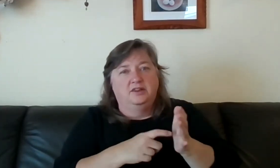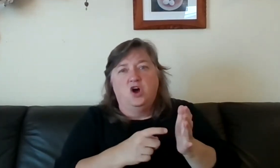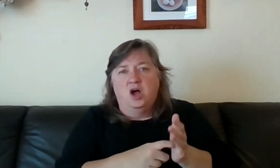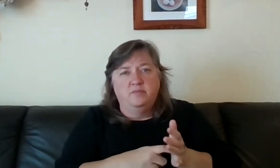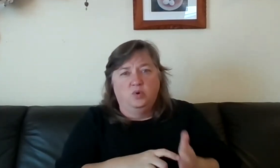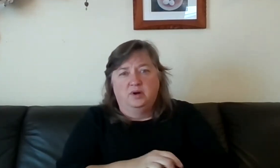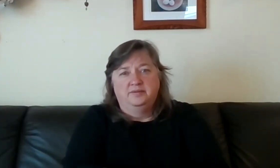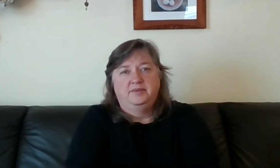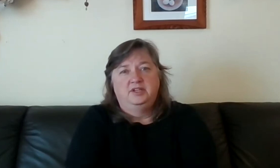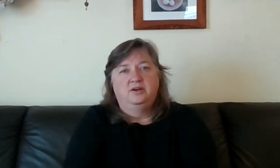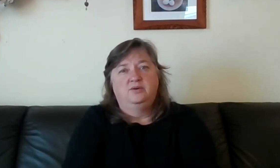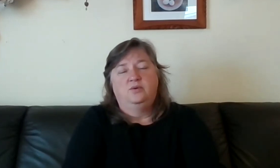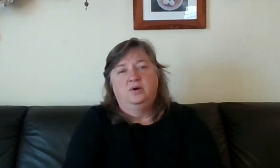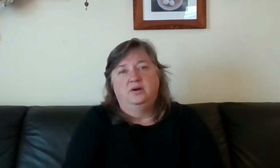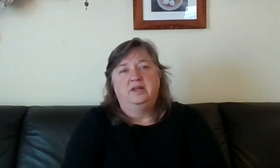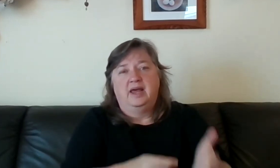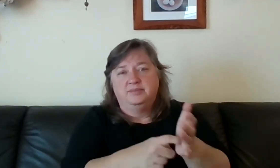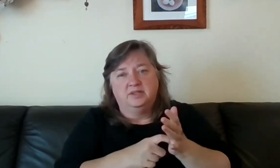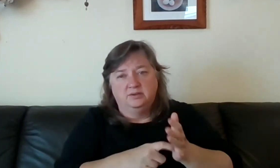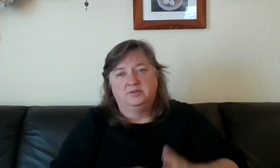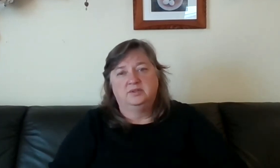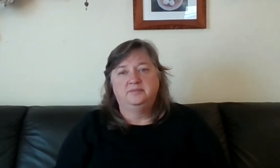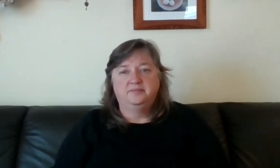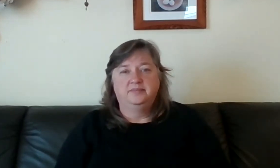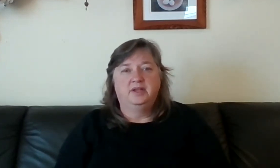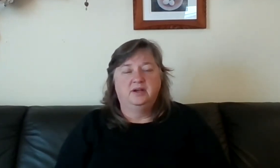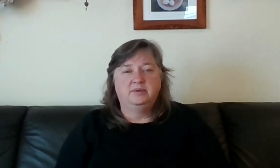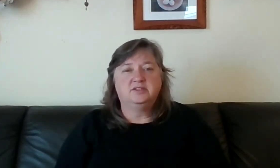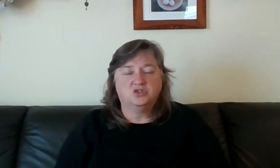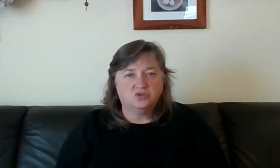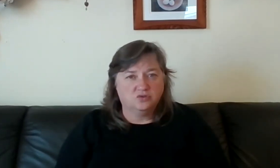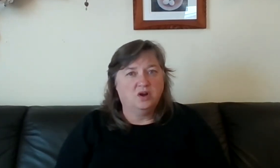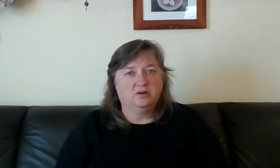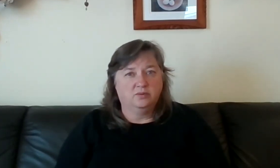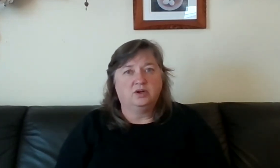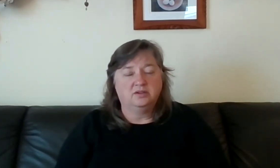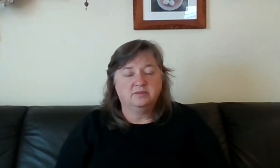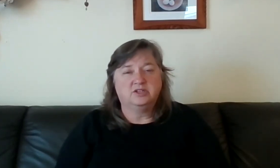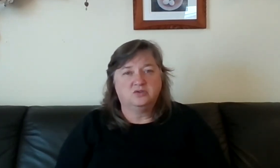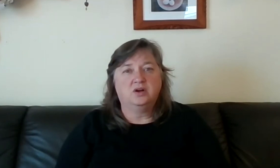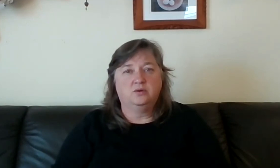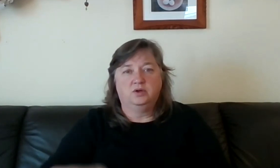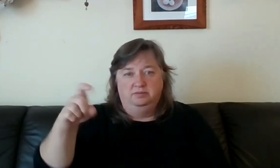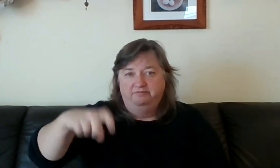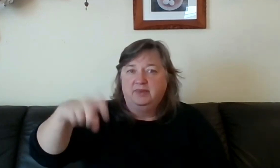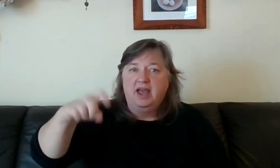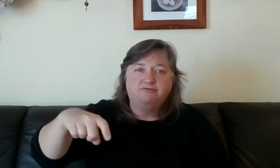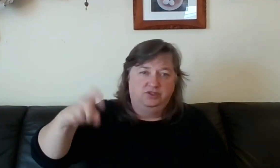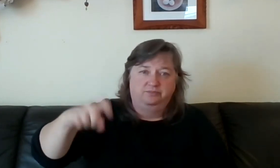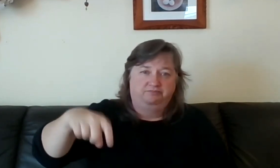law more, you know, or an absolute. It's a stronger word. It's a much stronger word. Have to.